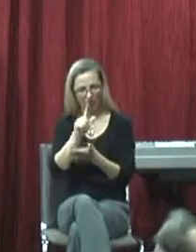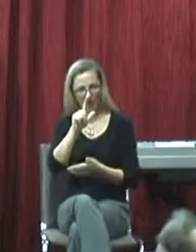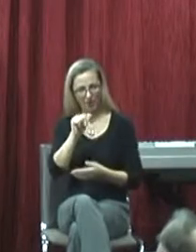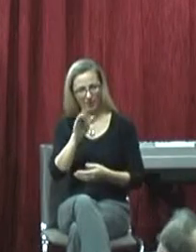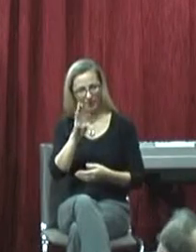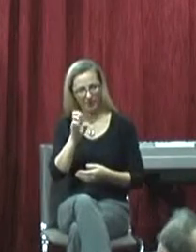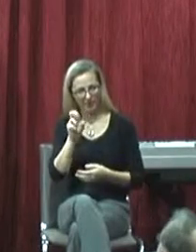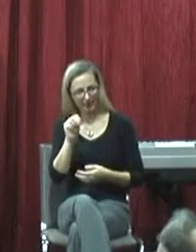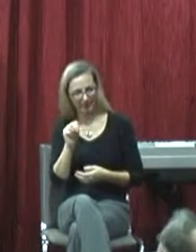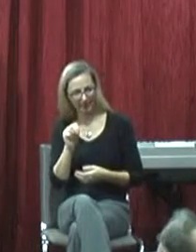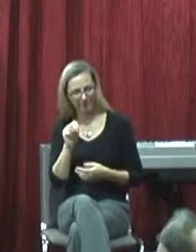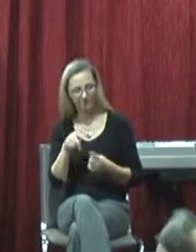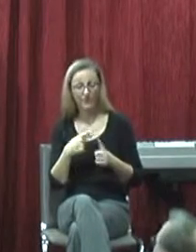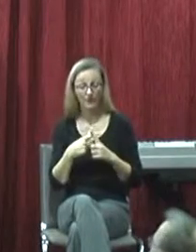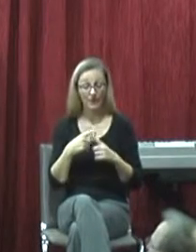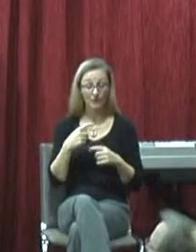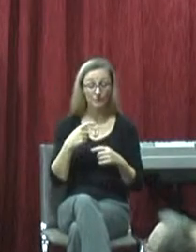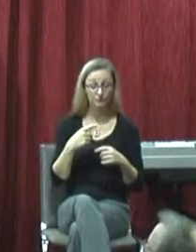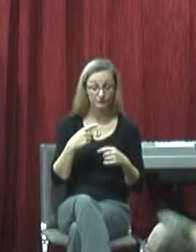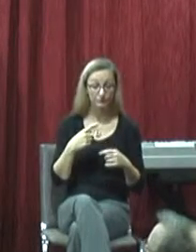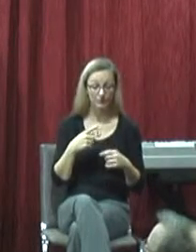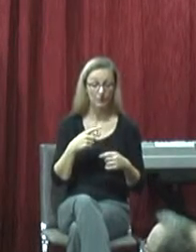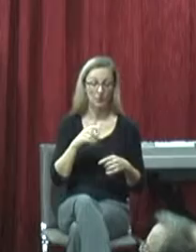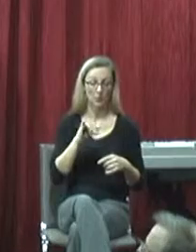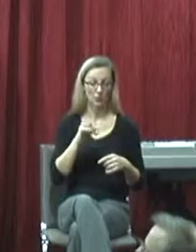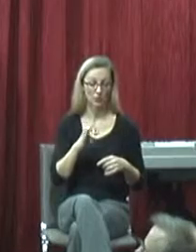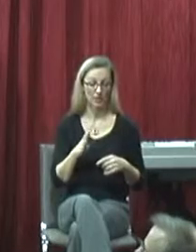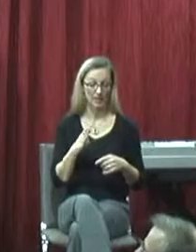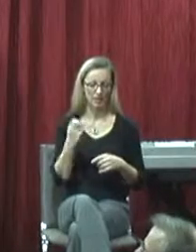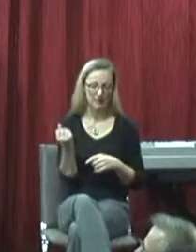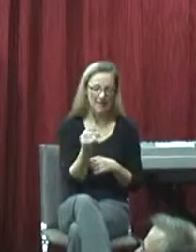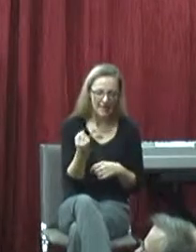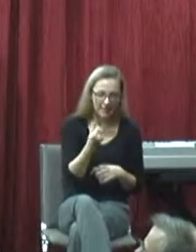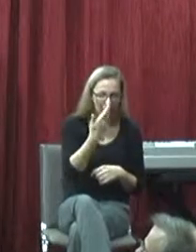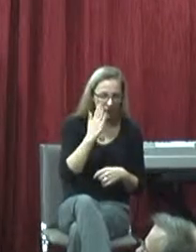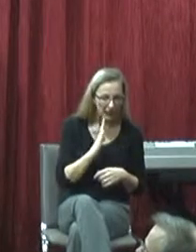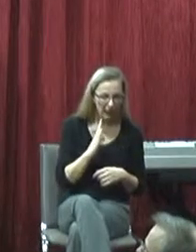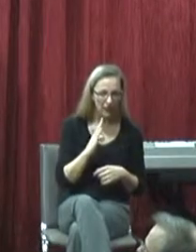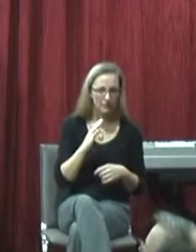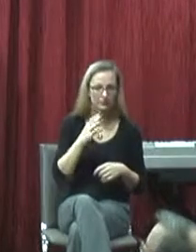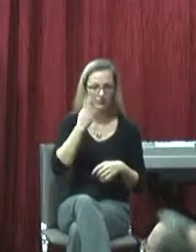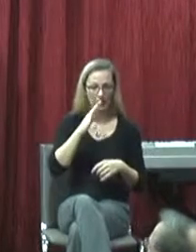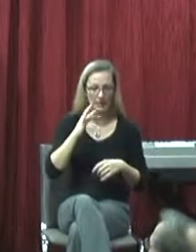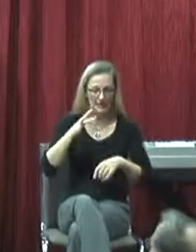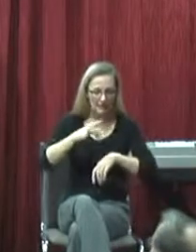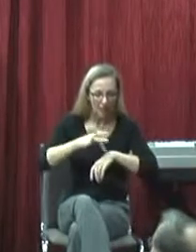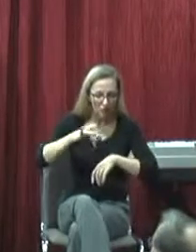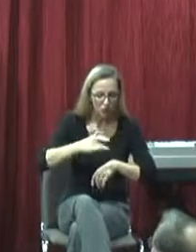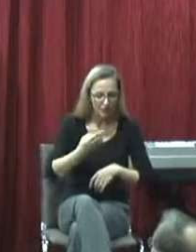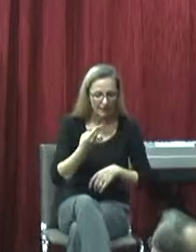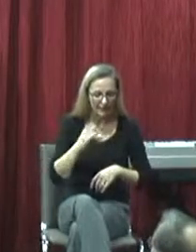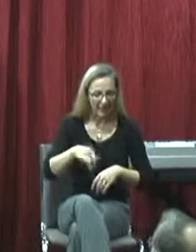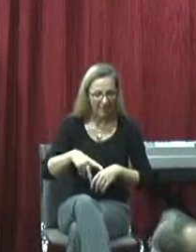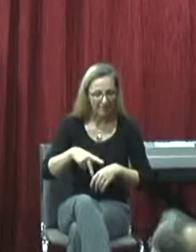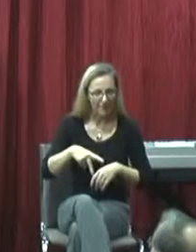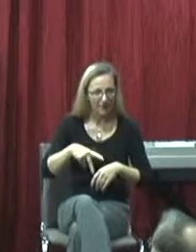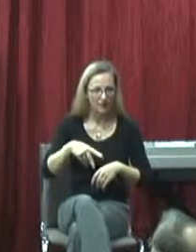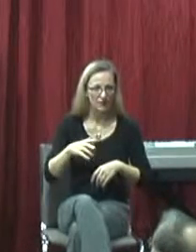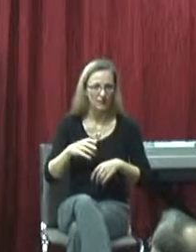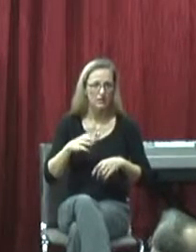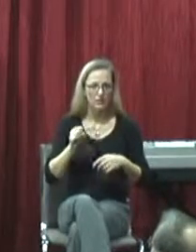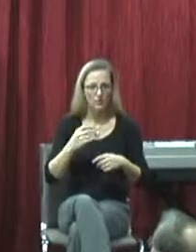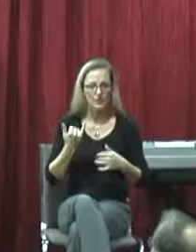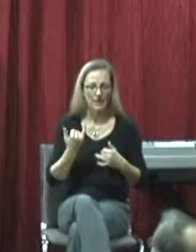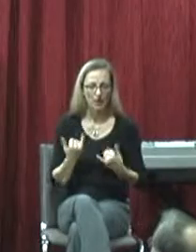Lord touched his joint of his hip, and he put it out of joint. And so he limped now. But in Genesis 33, Jacob